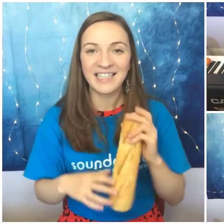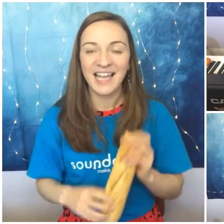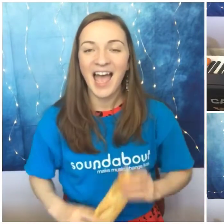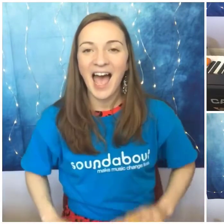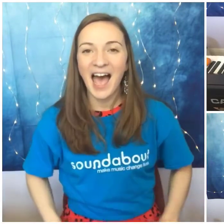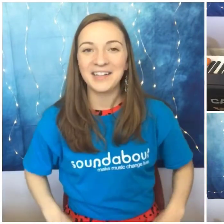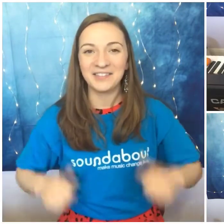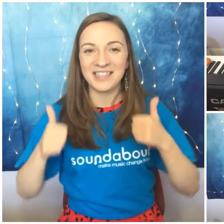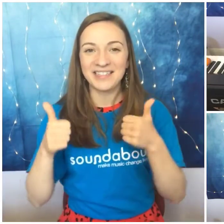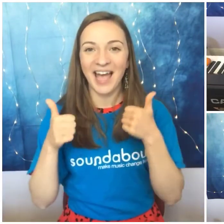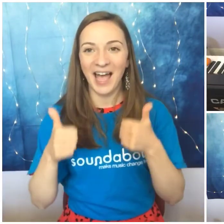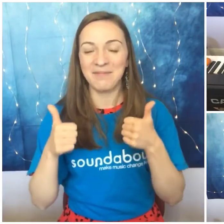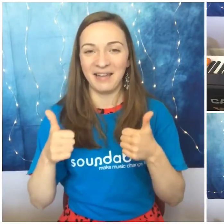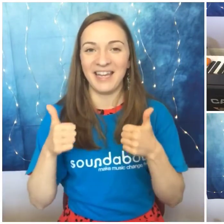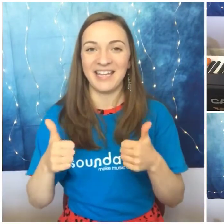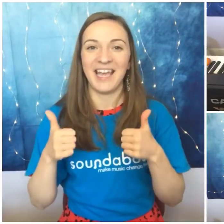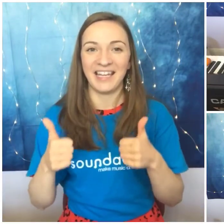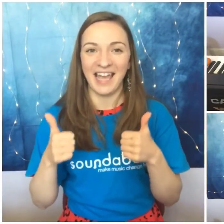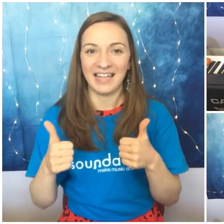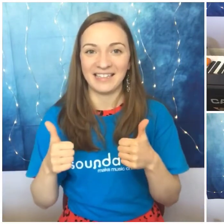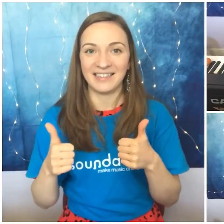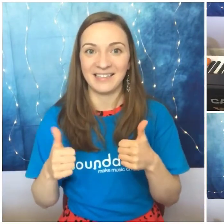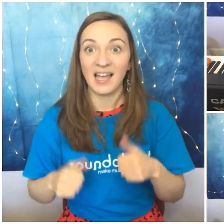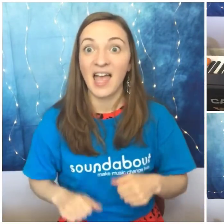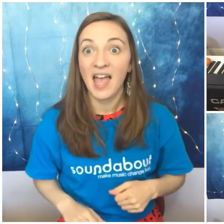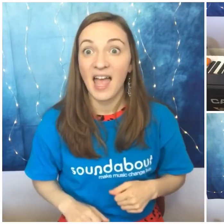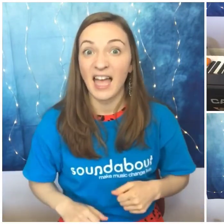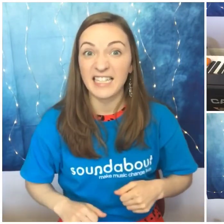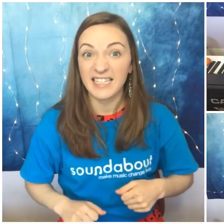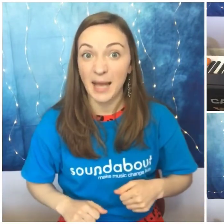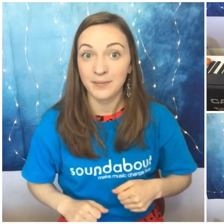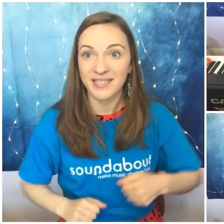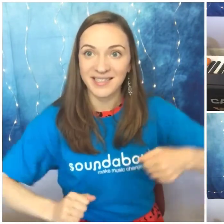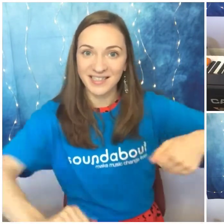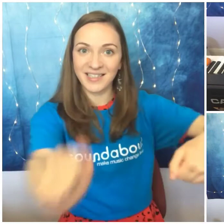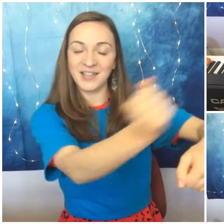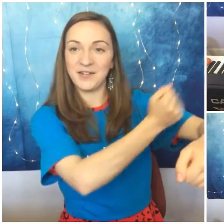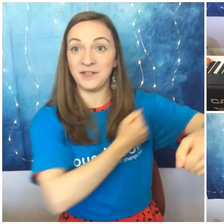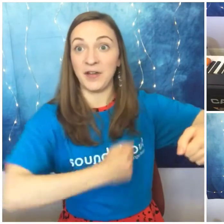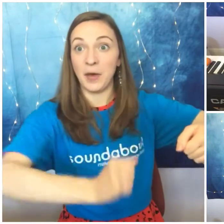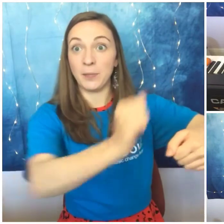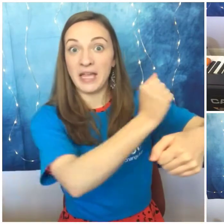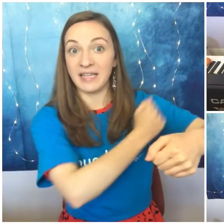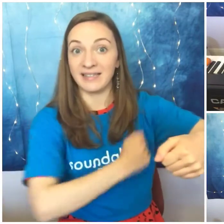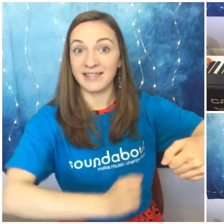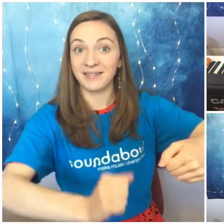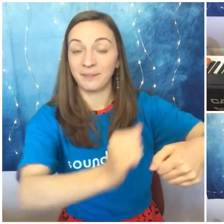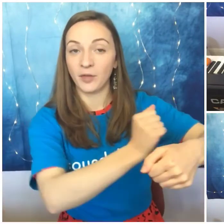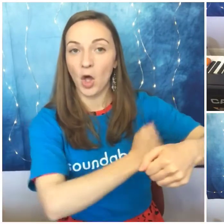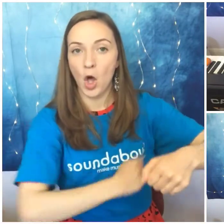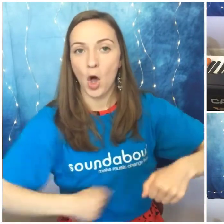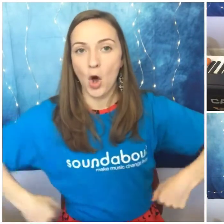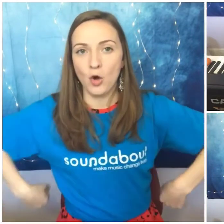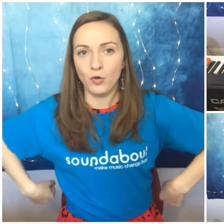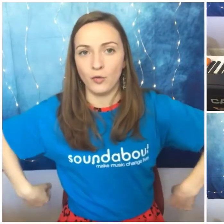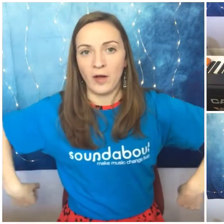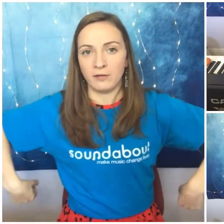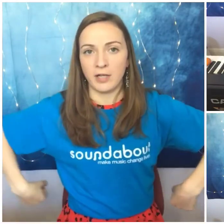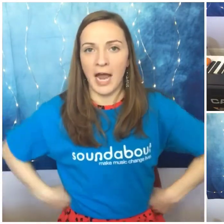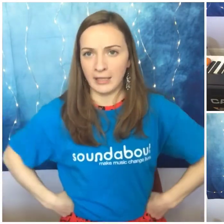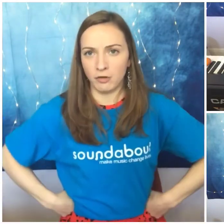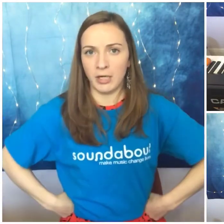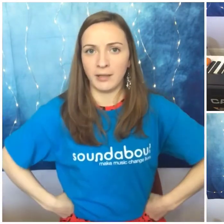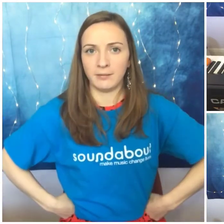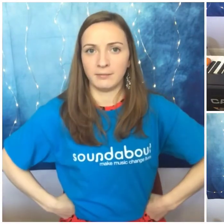everyone ate and was happy again, except for the bakers, who